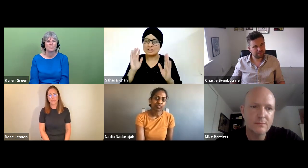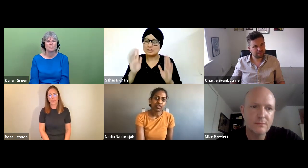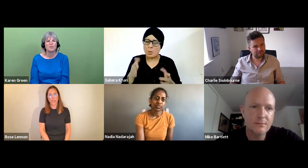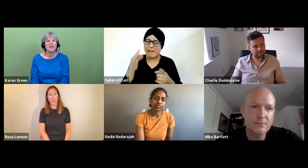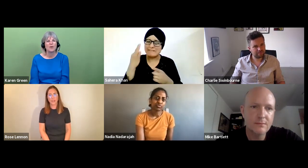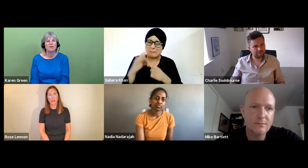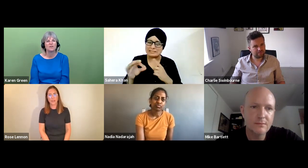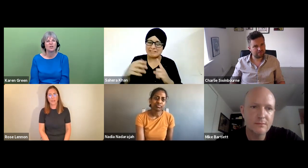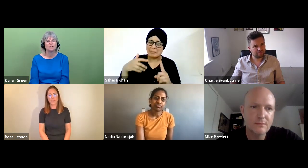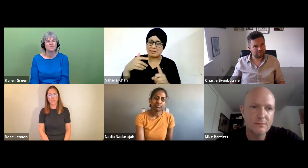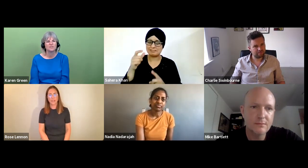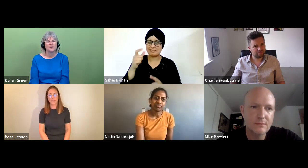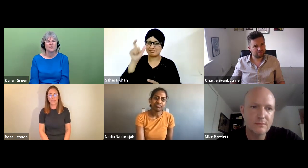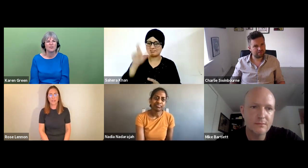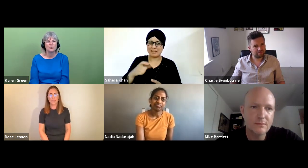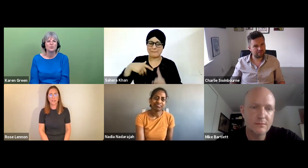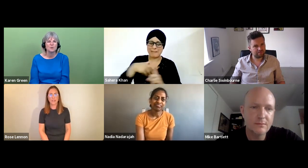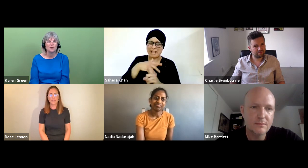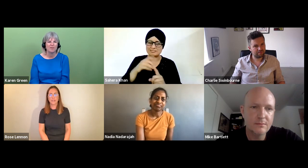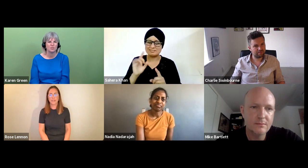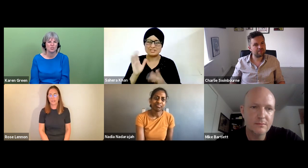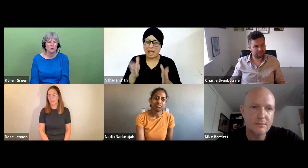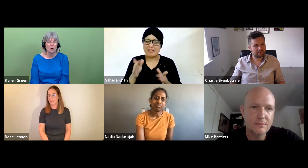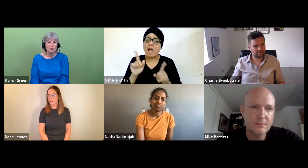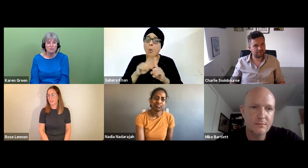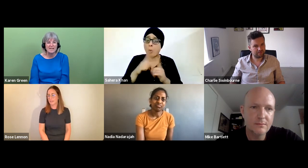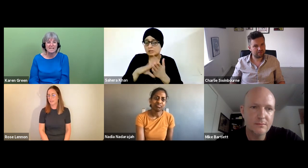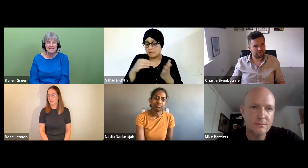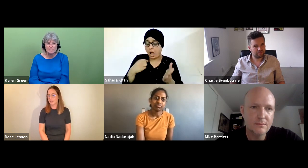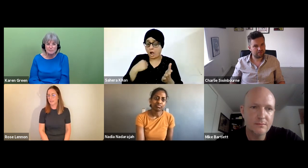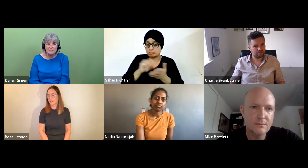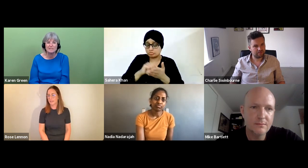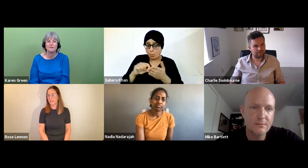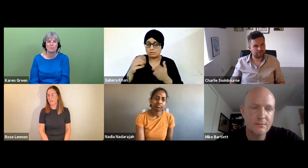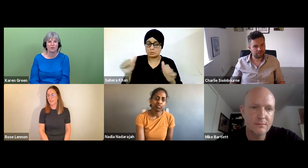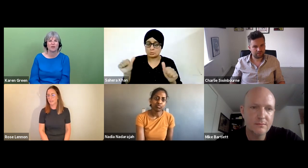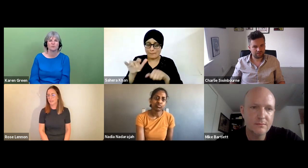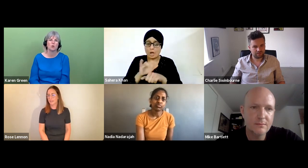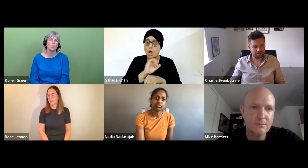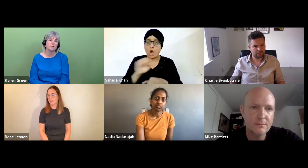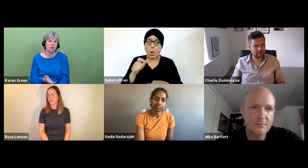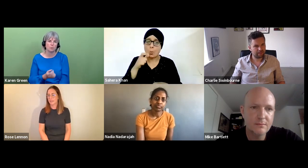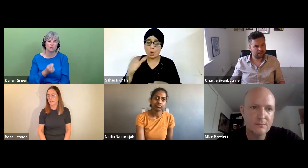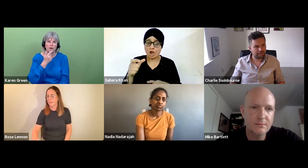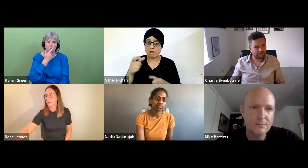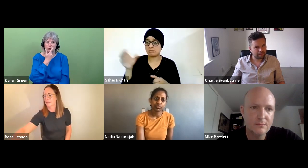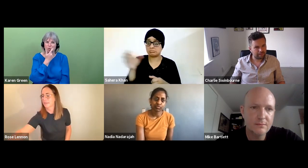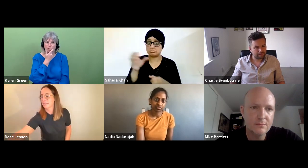But now I've learned that you don't have to do a really specific background. So one example, I wrote a short play,